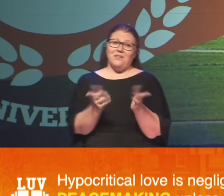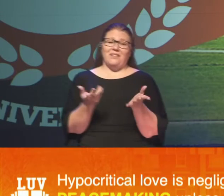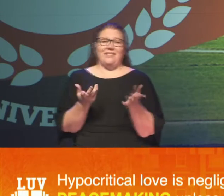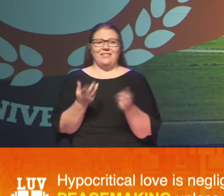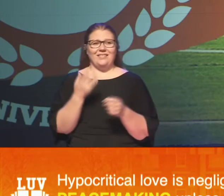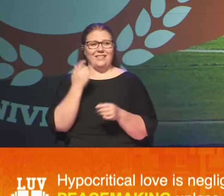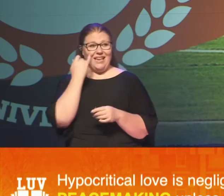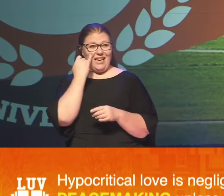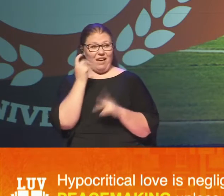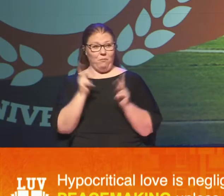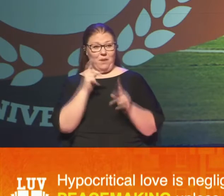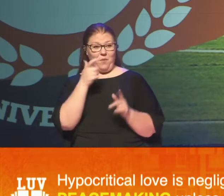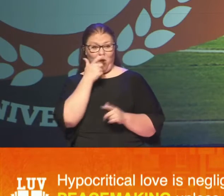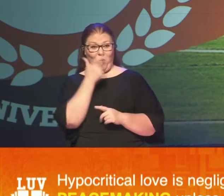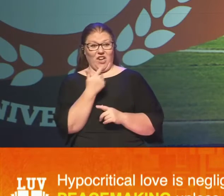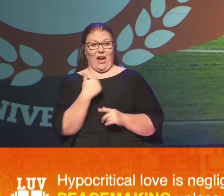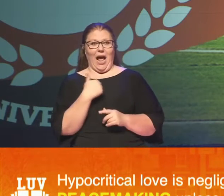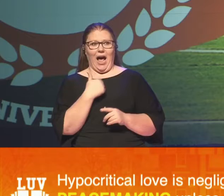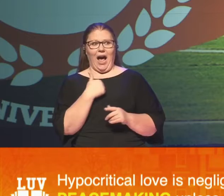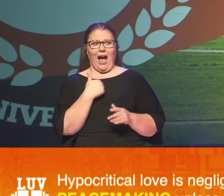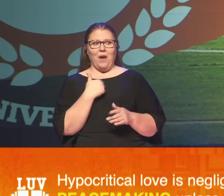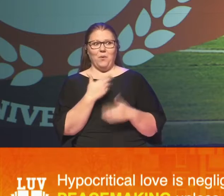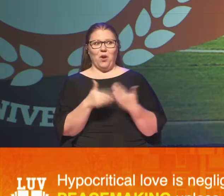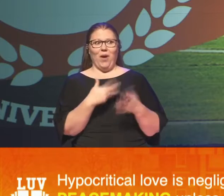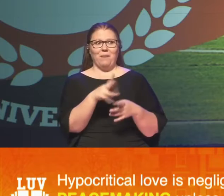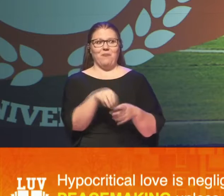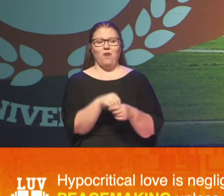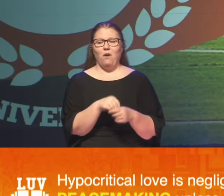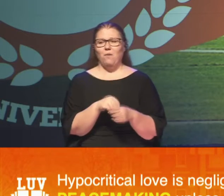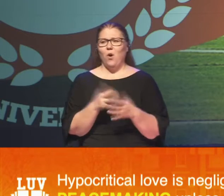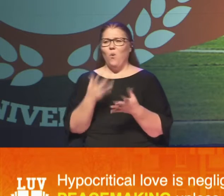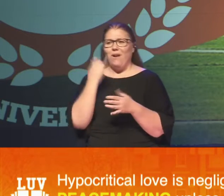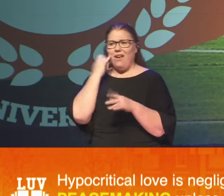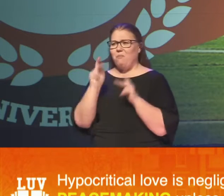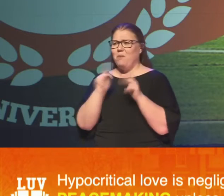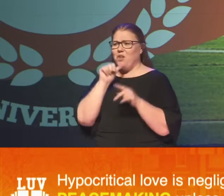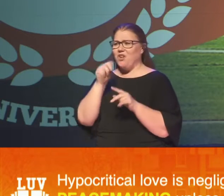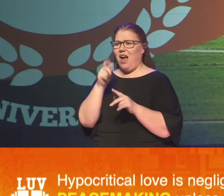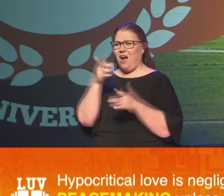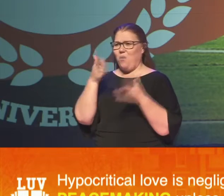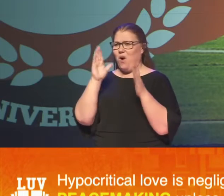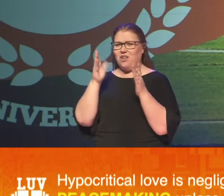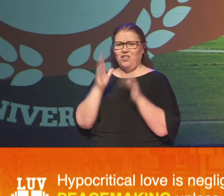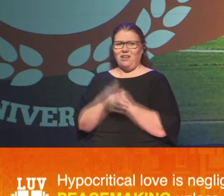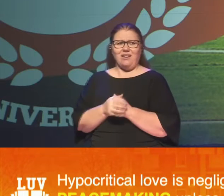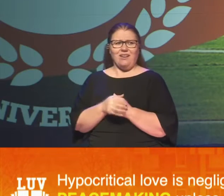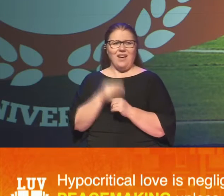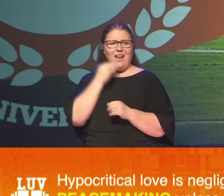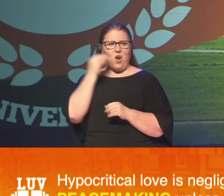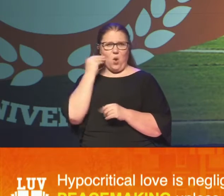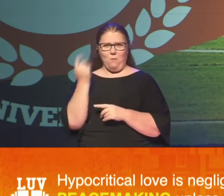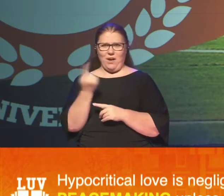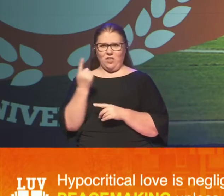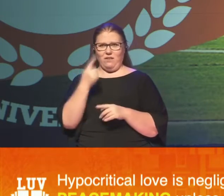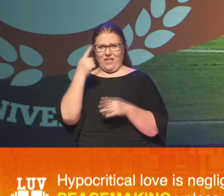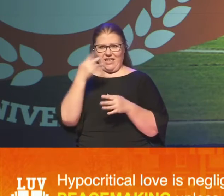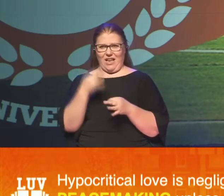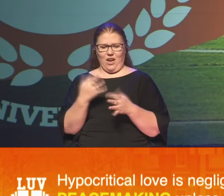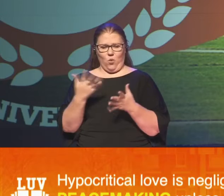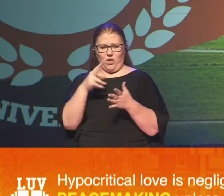If people are watching, then I'm going to. But what about when nobody else is watching? What about when you're at home by yourself and you're deciding what to read